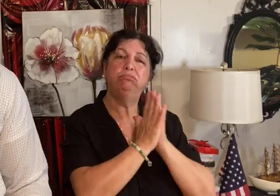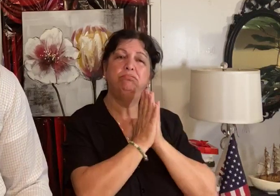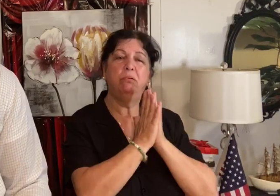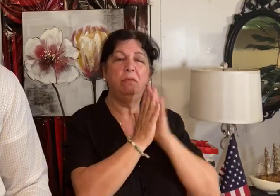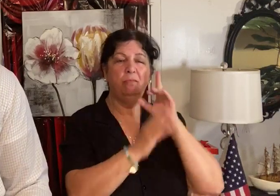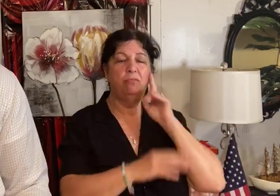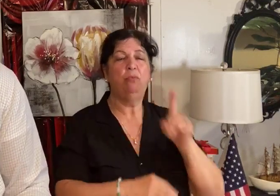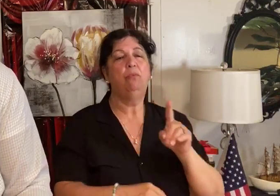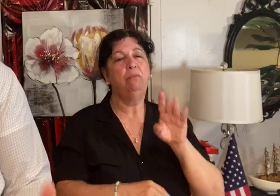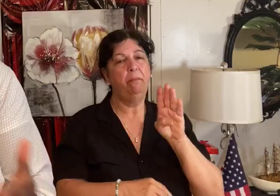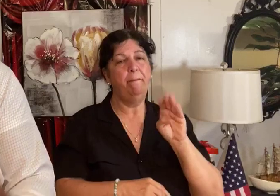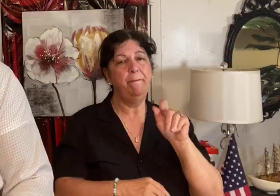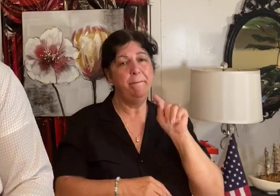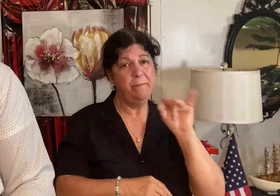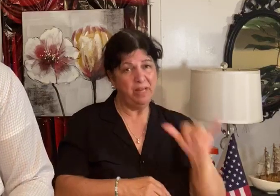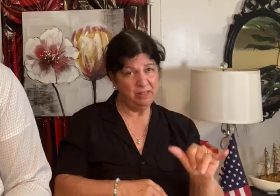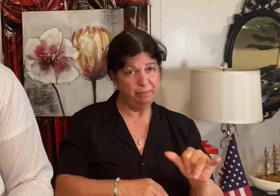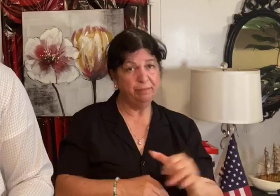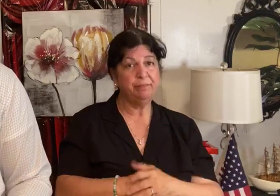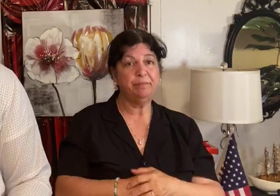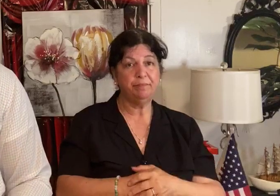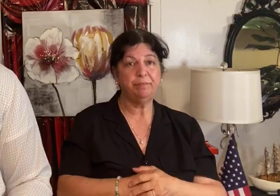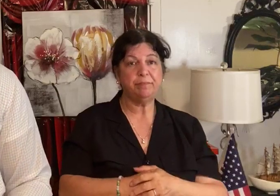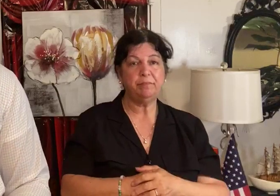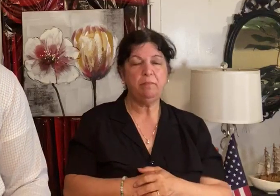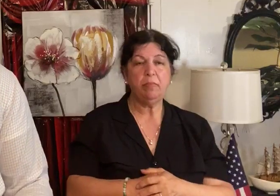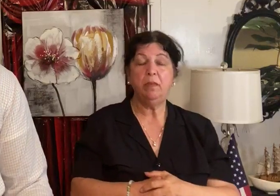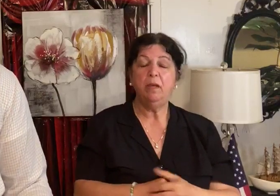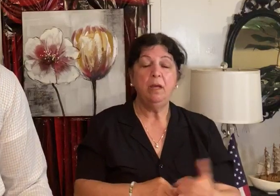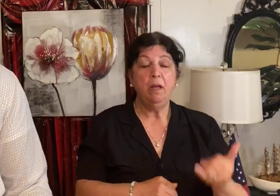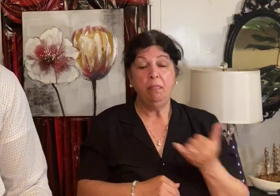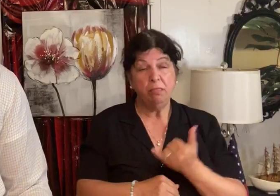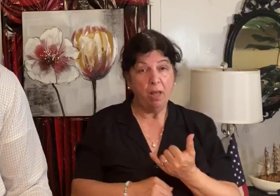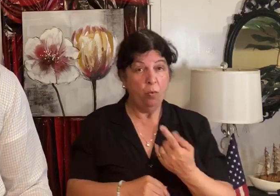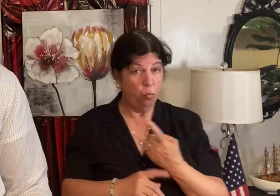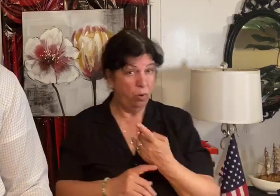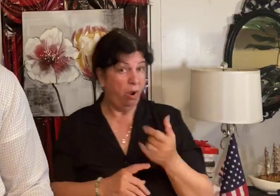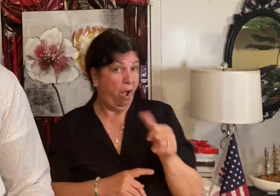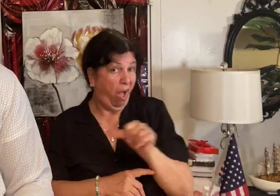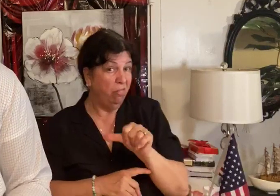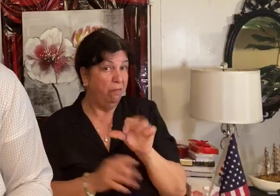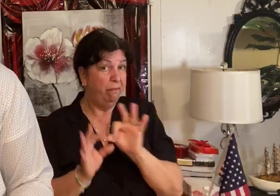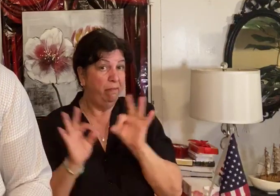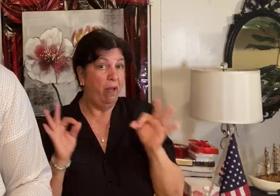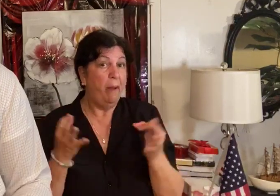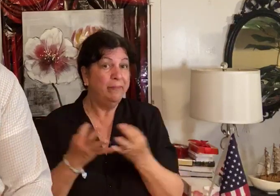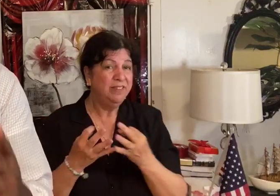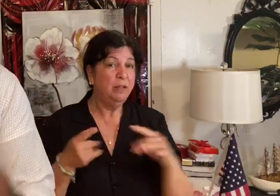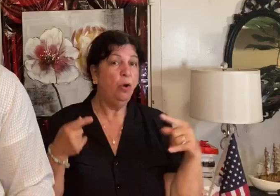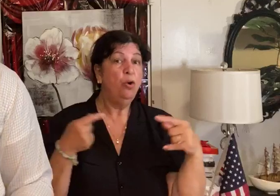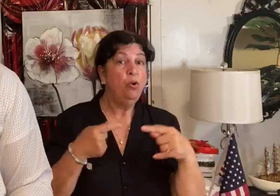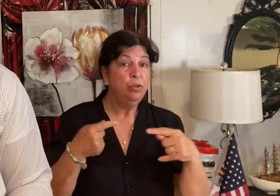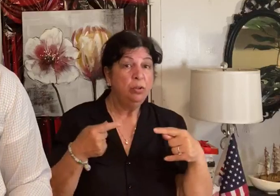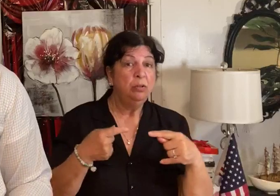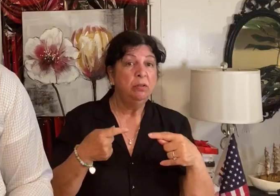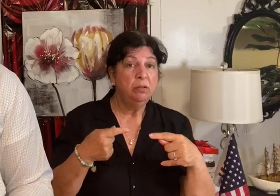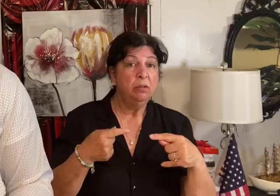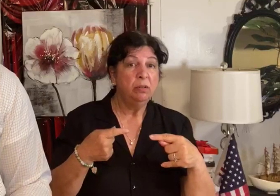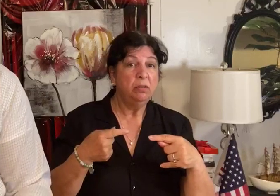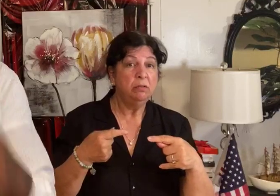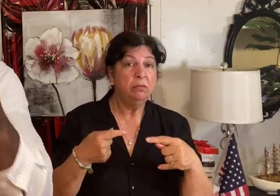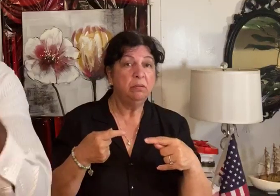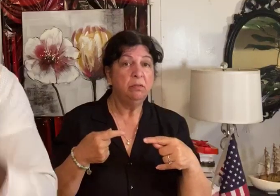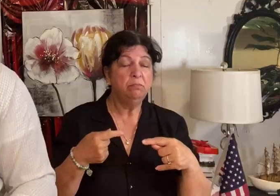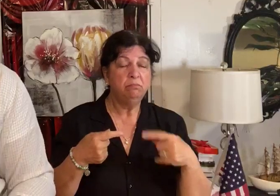prayed for her. On the other hand, there is a family that's hurting now, and I just saw